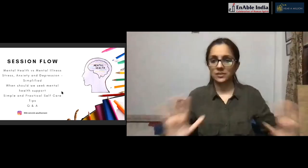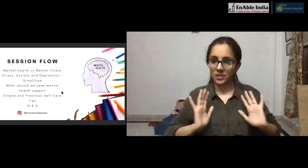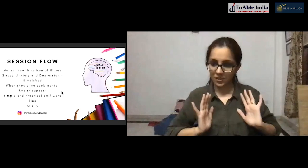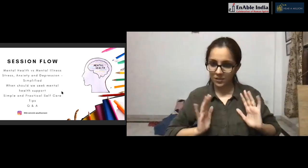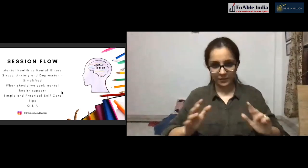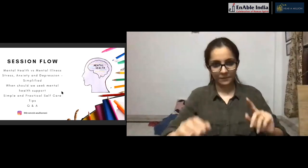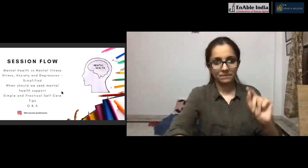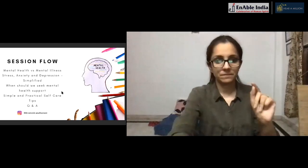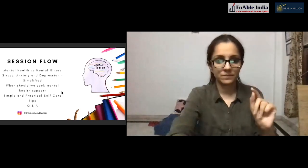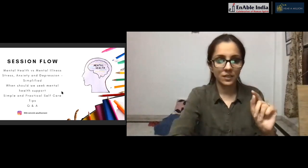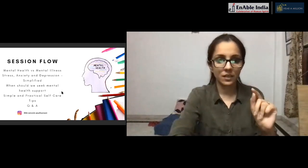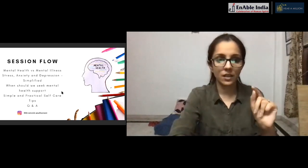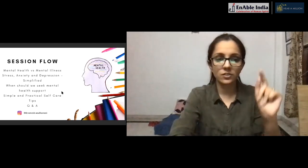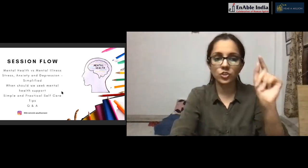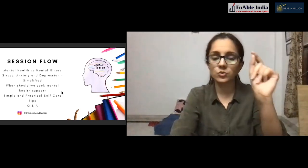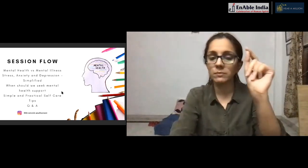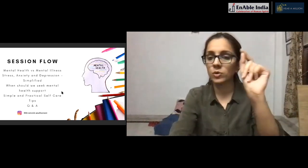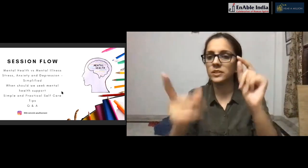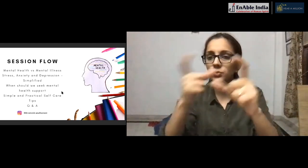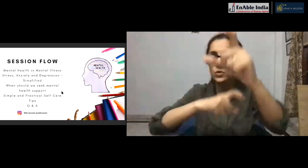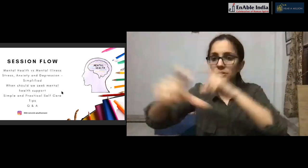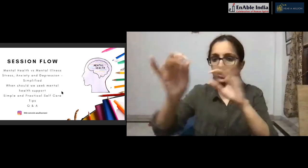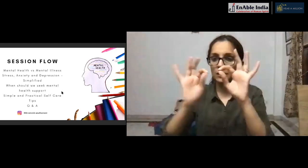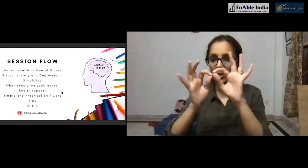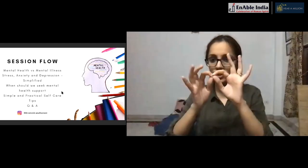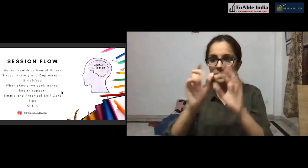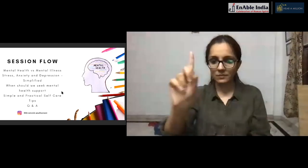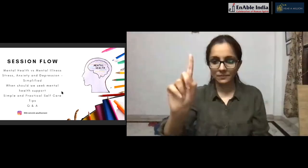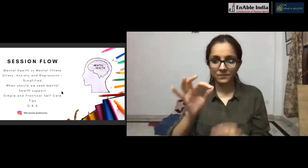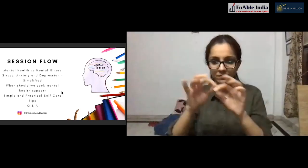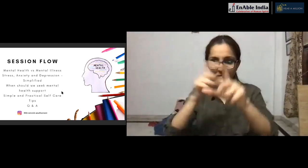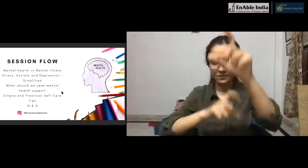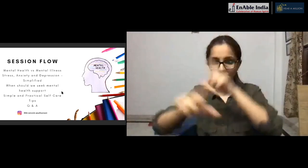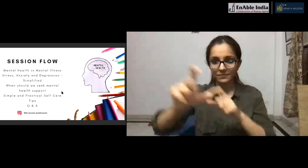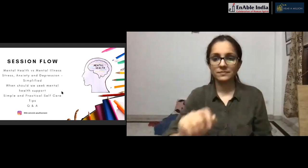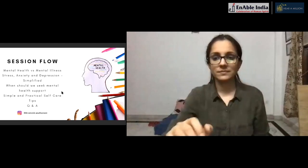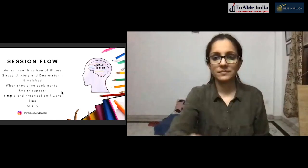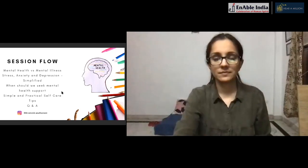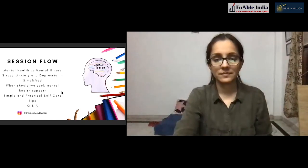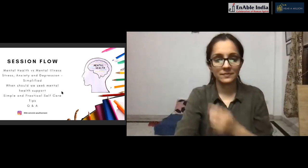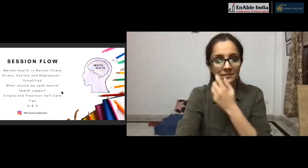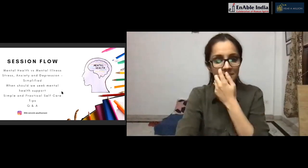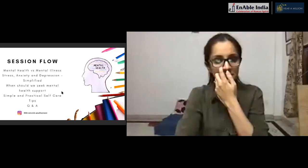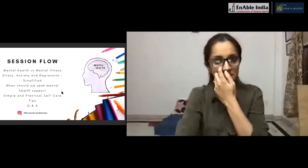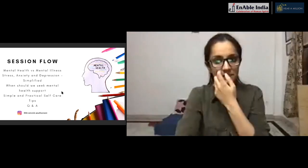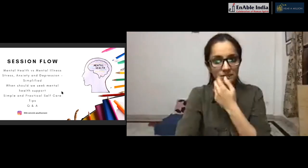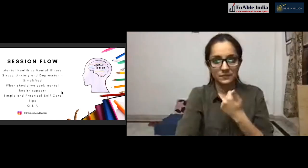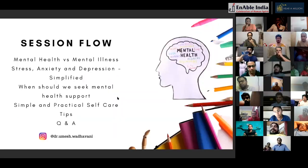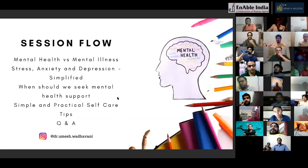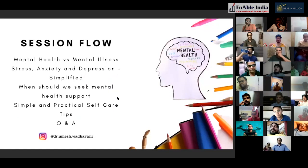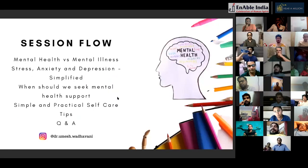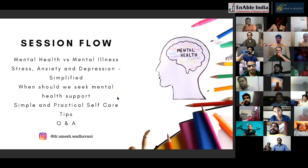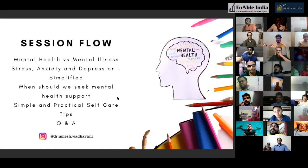versus mental illness. Now, Surbhi, uh, sir. Just moving. one quick Yes, switch sir. Sure. interpreter. Sure. Hi, Survi.